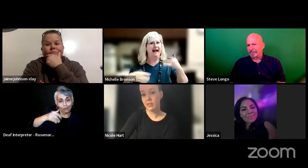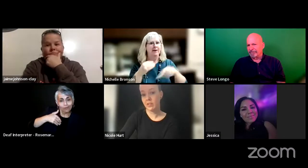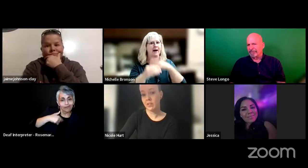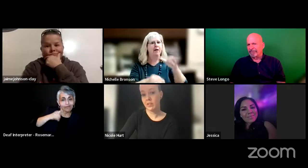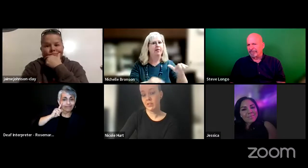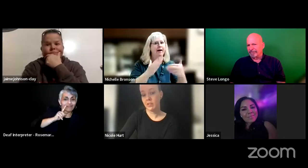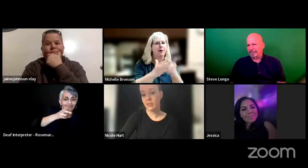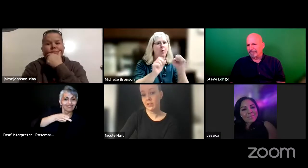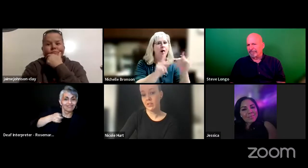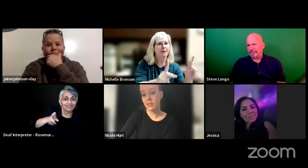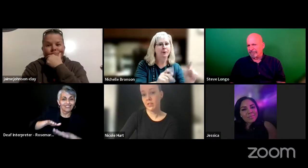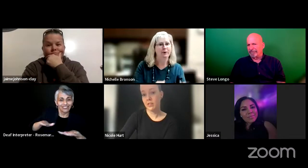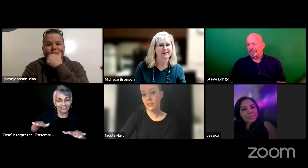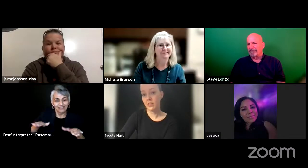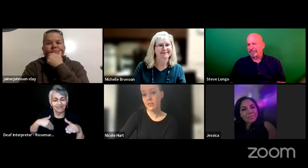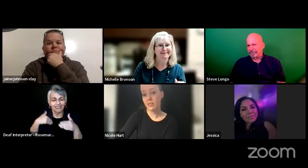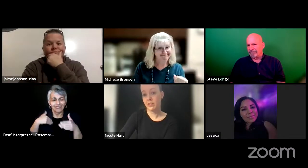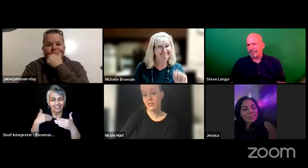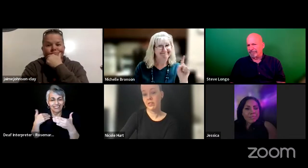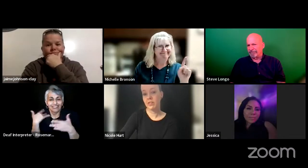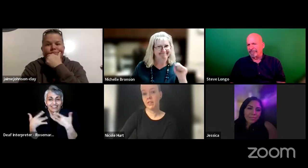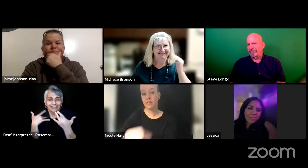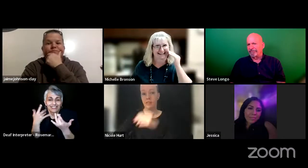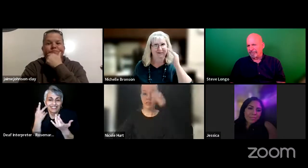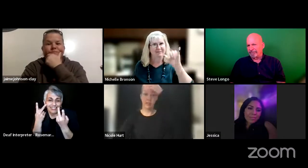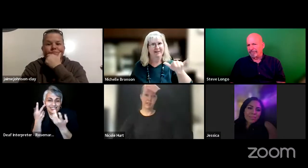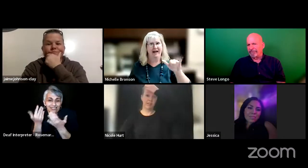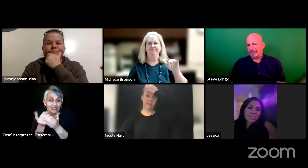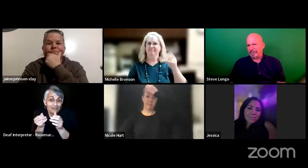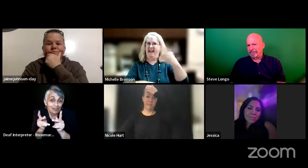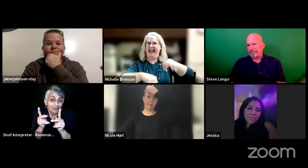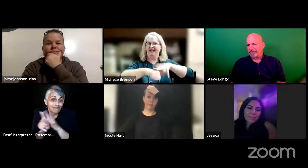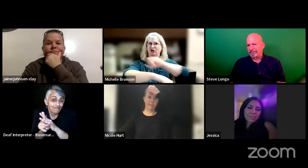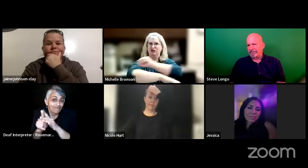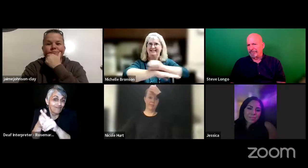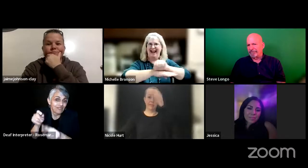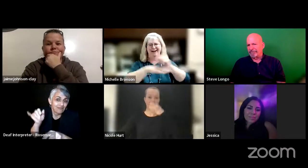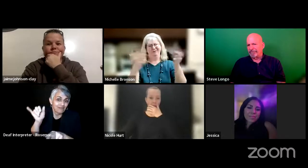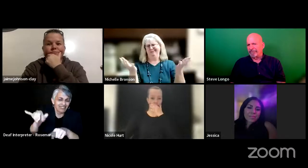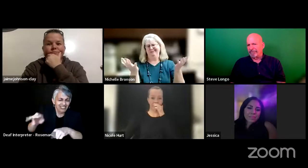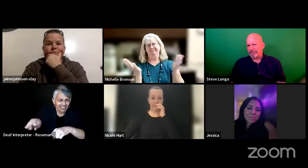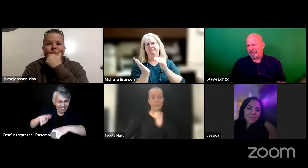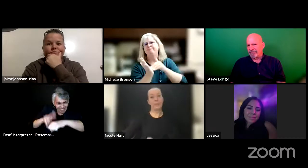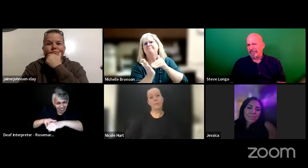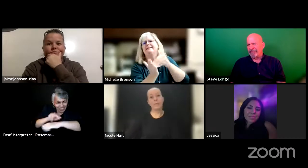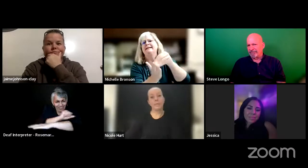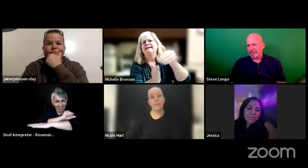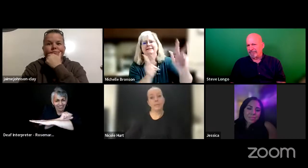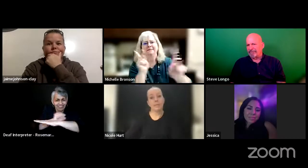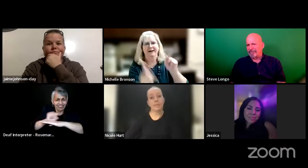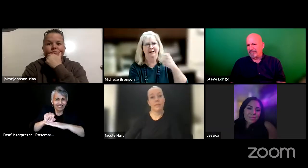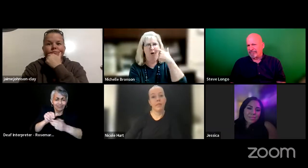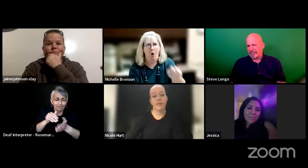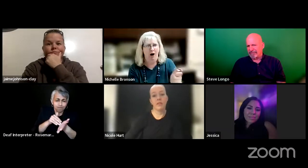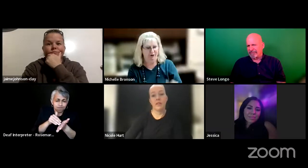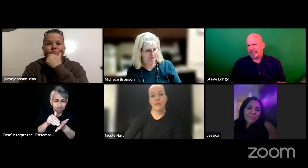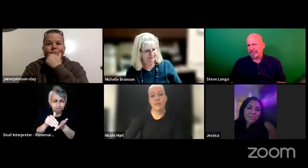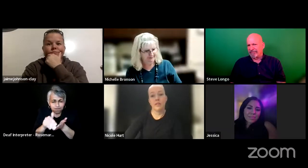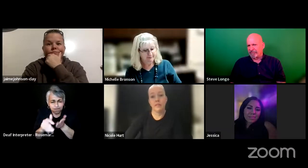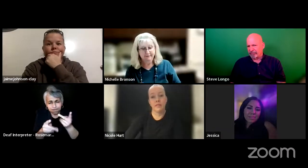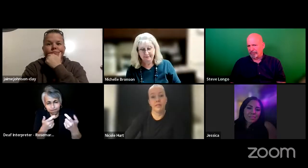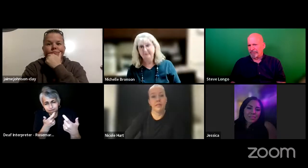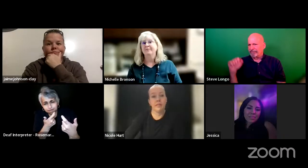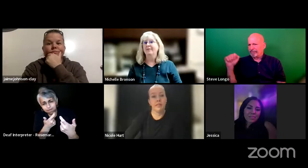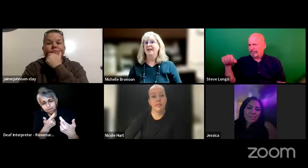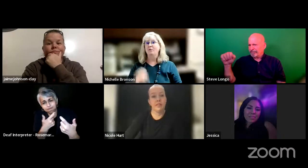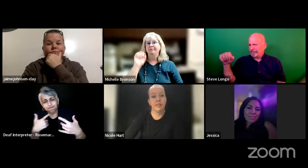deaf children. So I'm very, very excited about that new opportunity for the deaf community. It's on a national stage. Millions